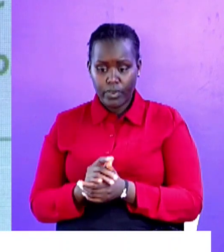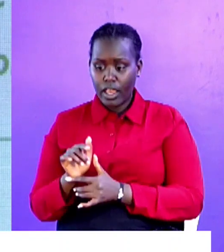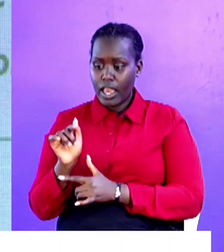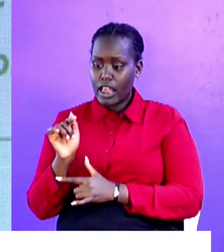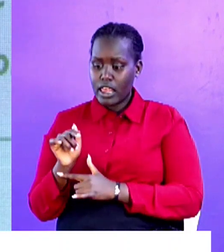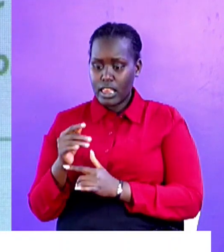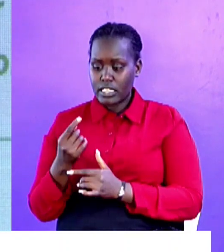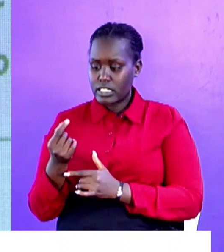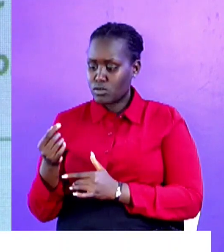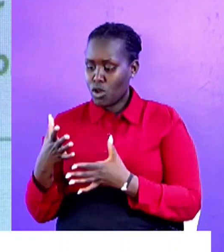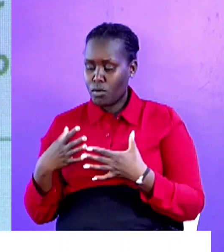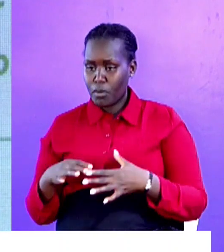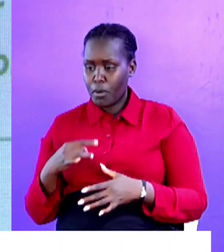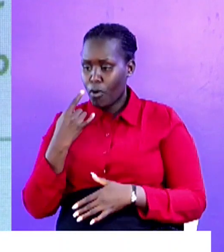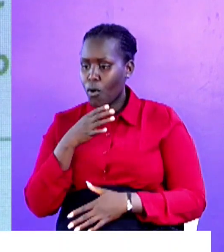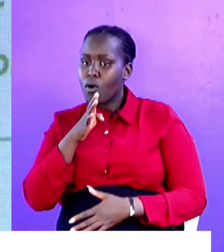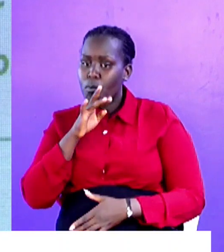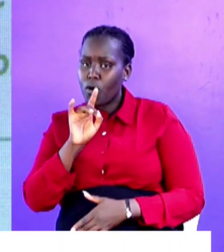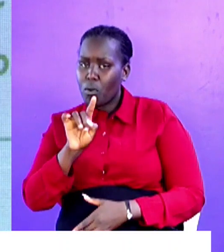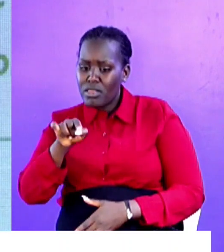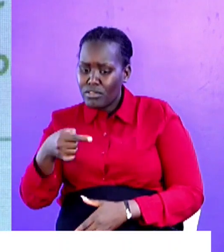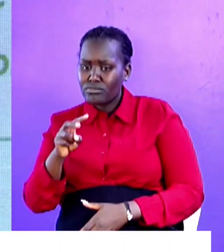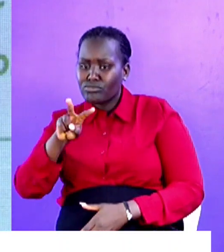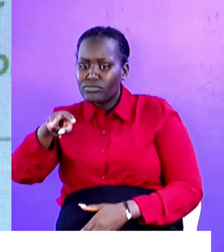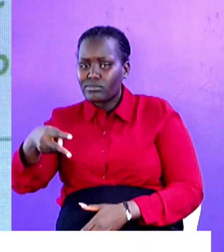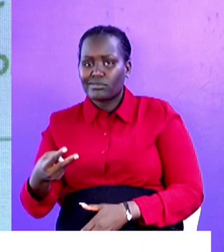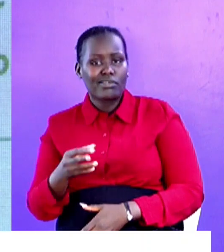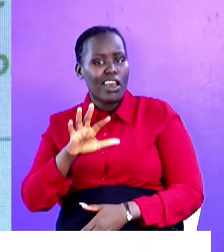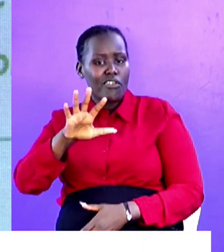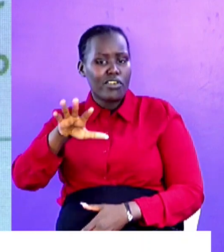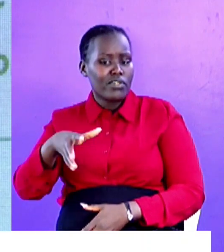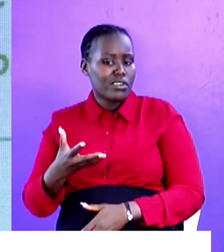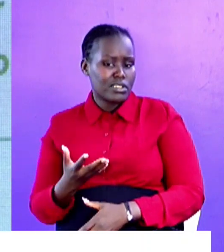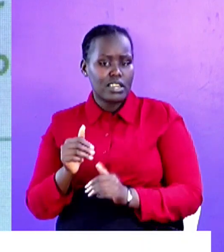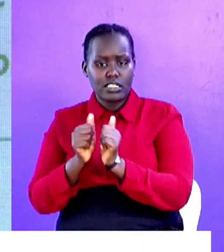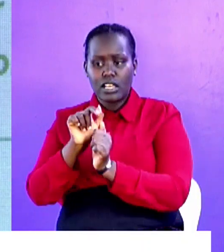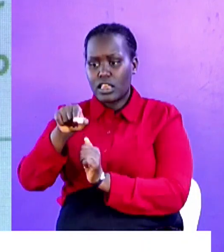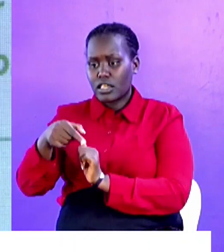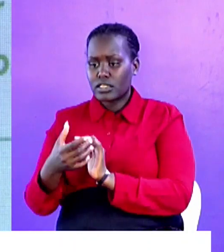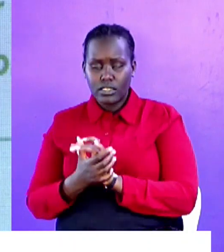these small people who borrow 1,000, 2,000, 5,000, 10,000,